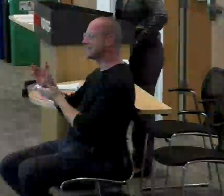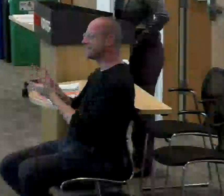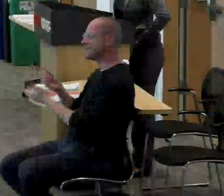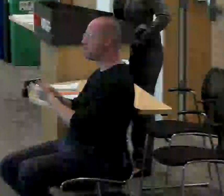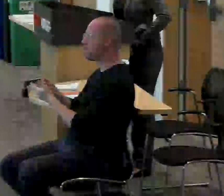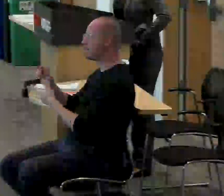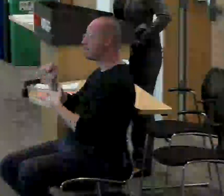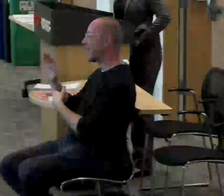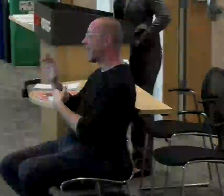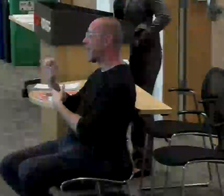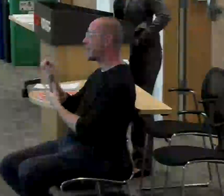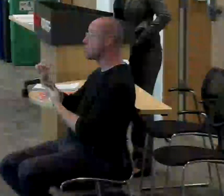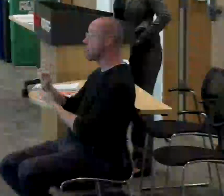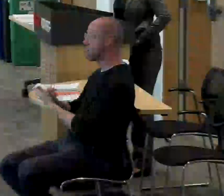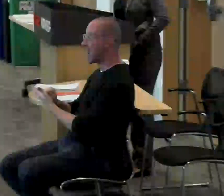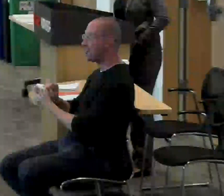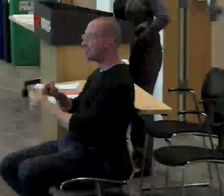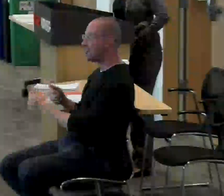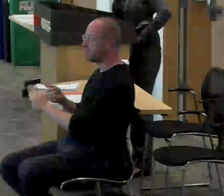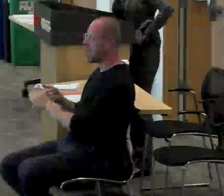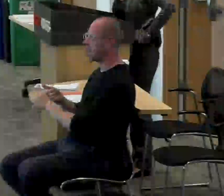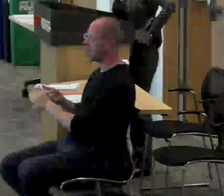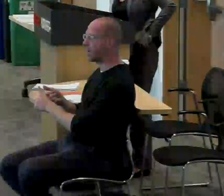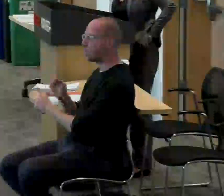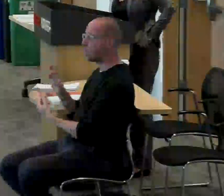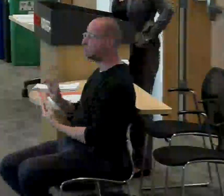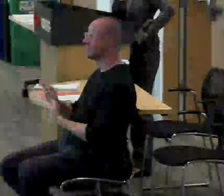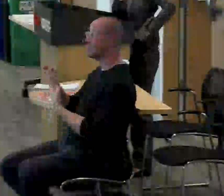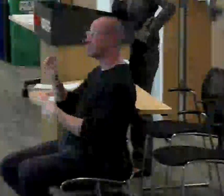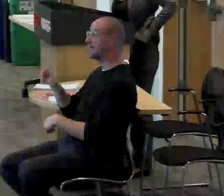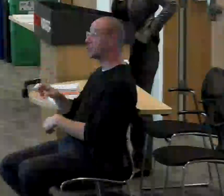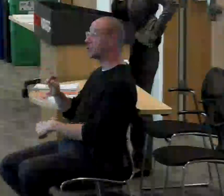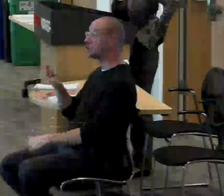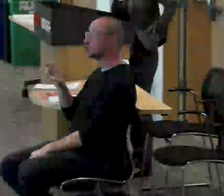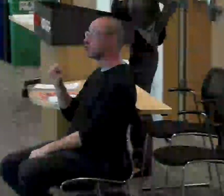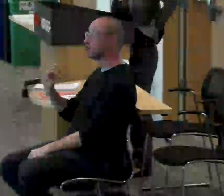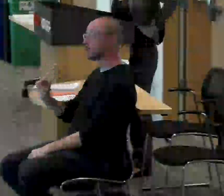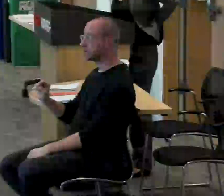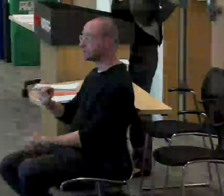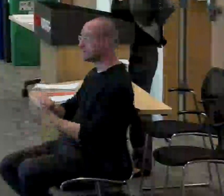Question over here. I lost track. Hi.